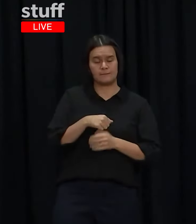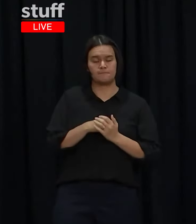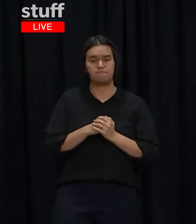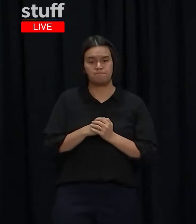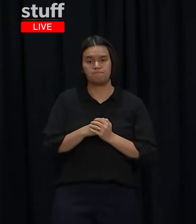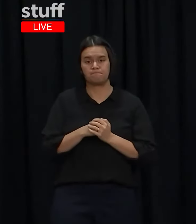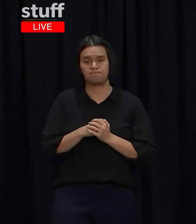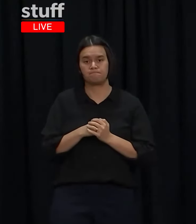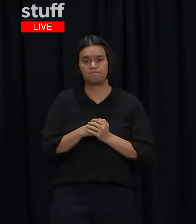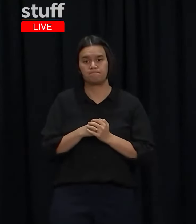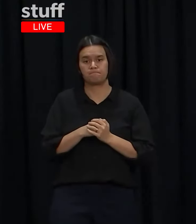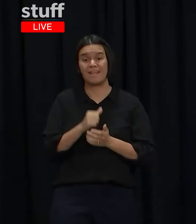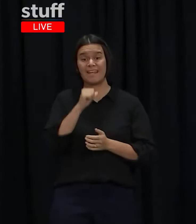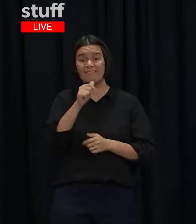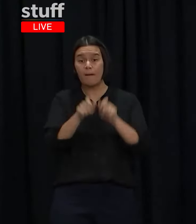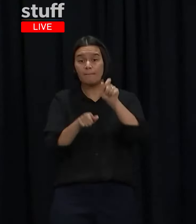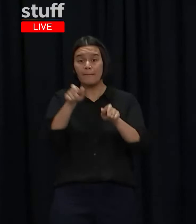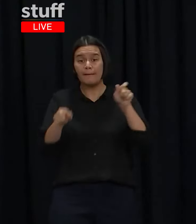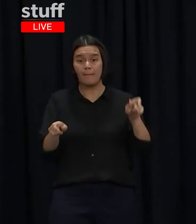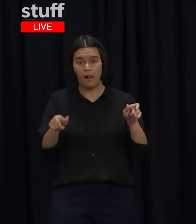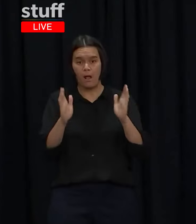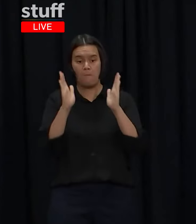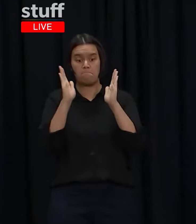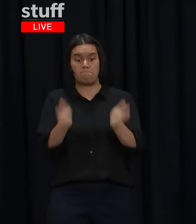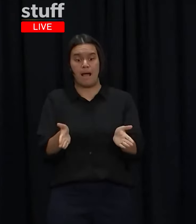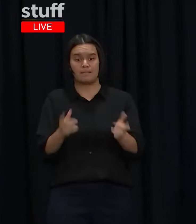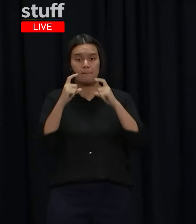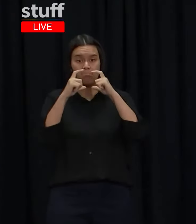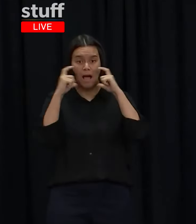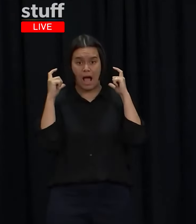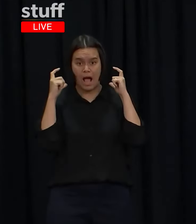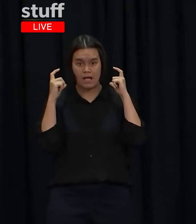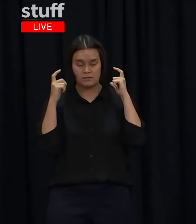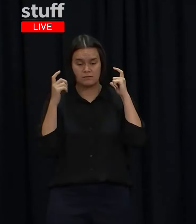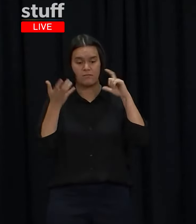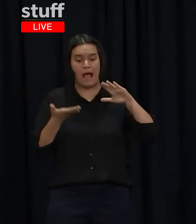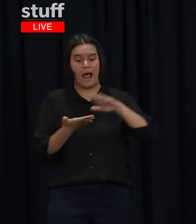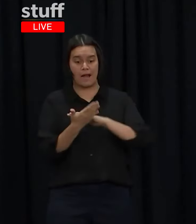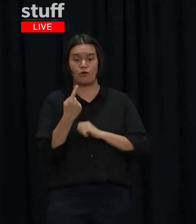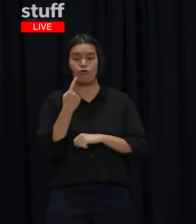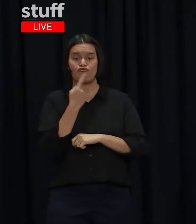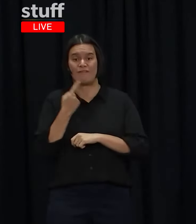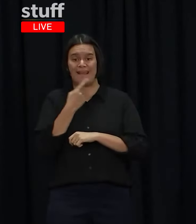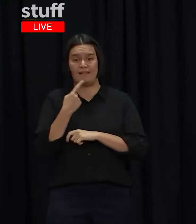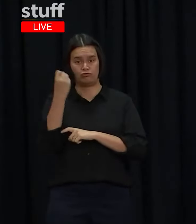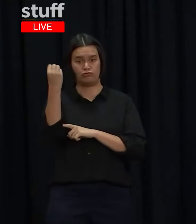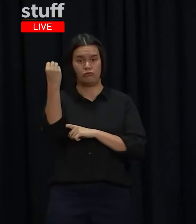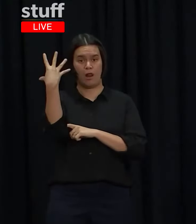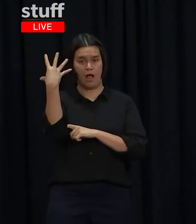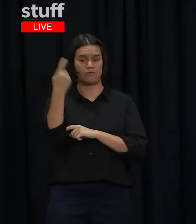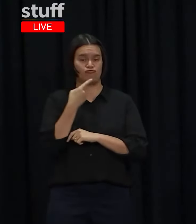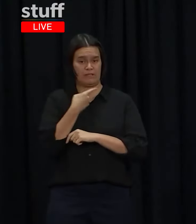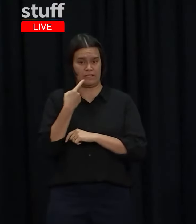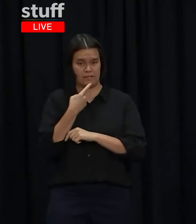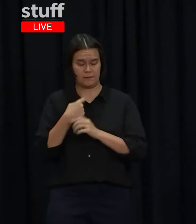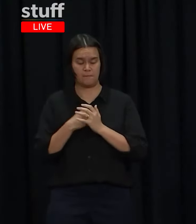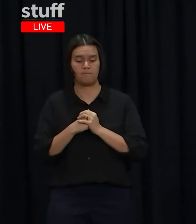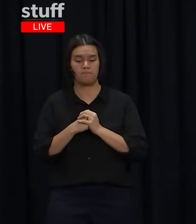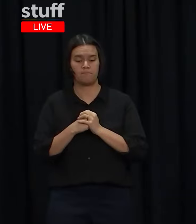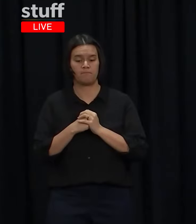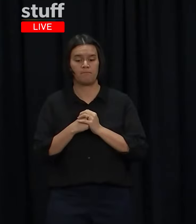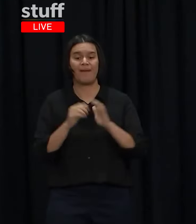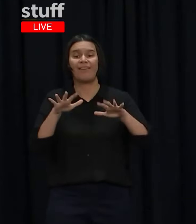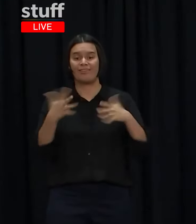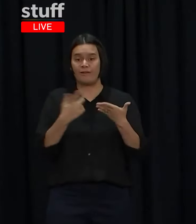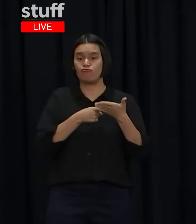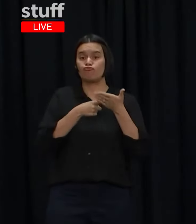those people that will be required to use masks in certain settings under the red, in certain places under the red setting,